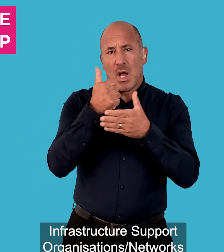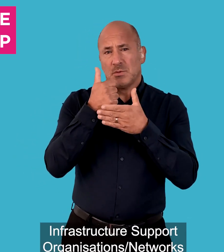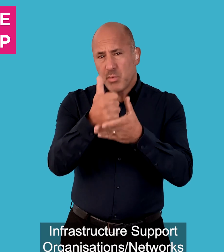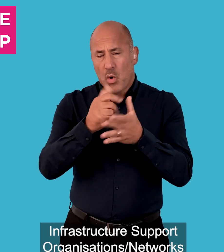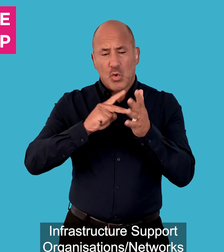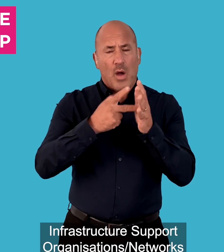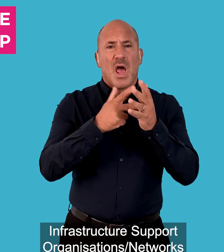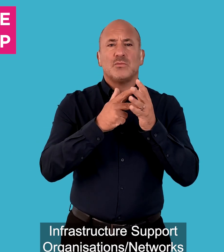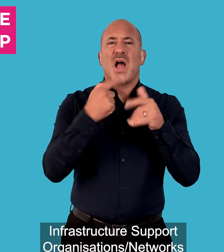Infrastructure support